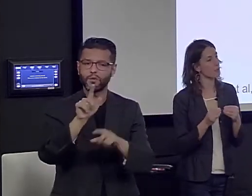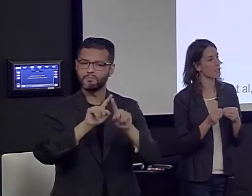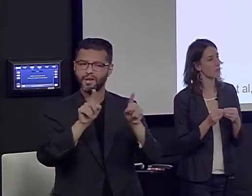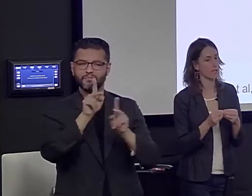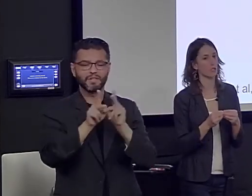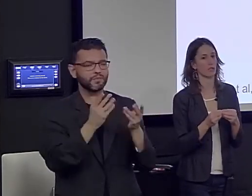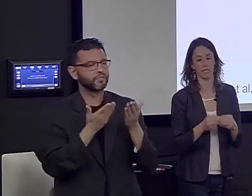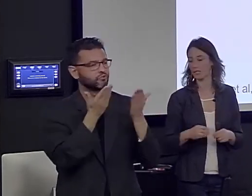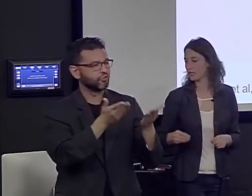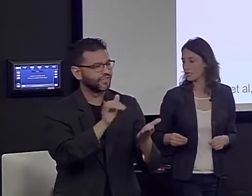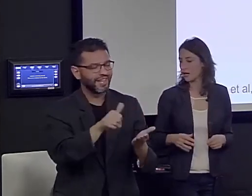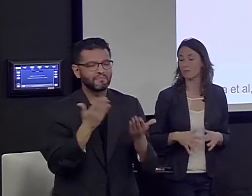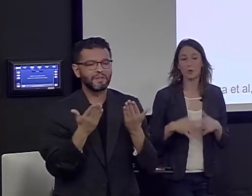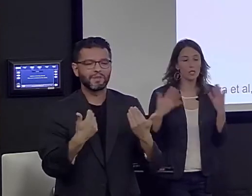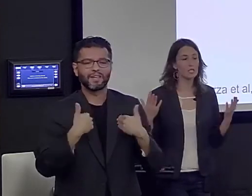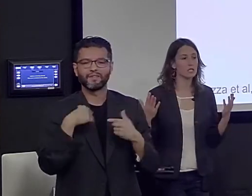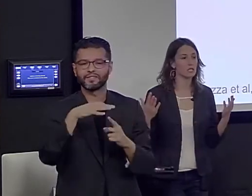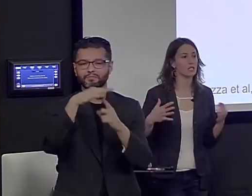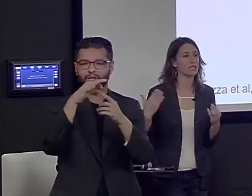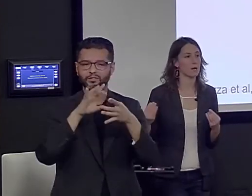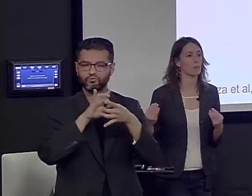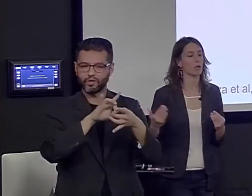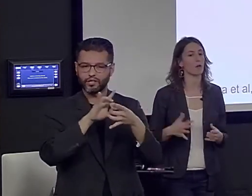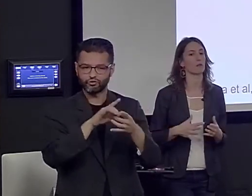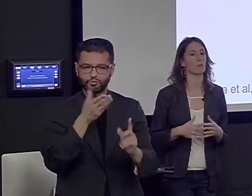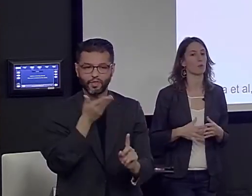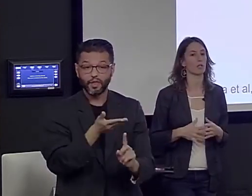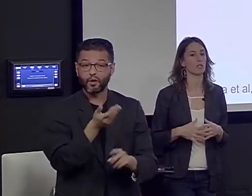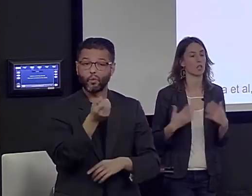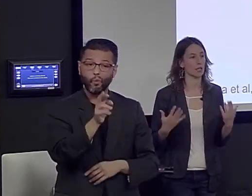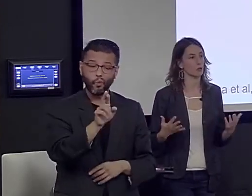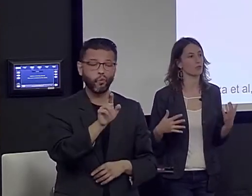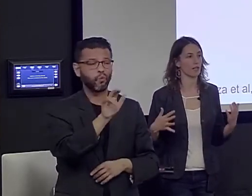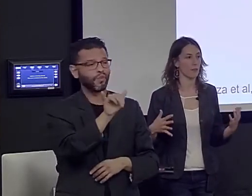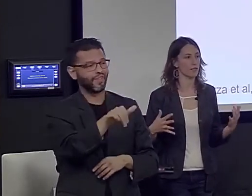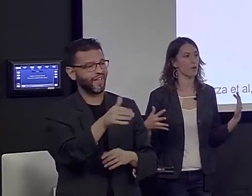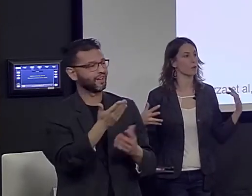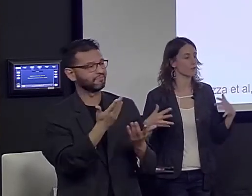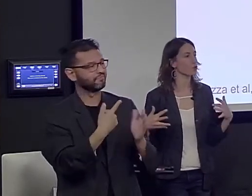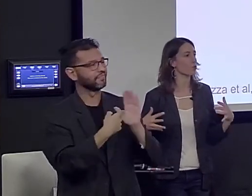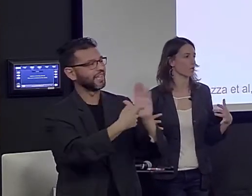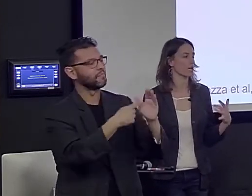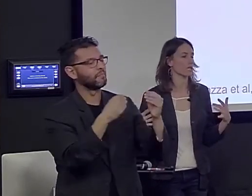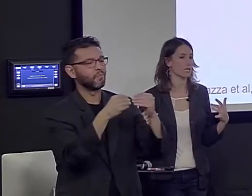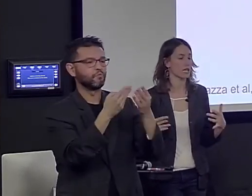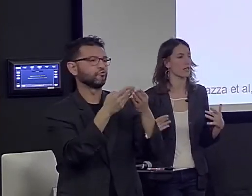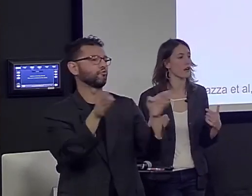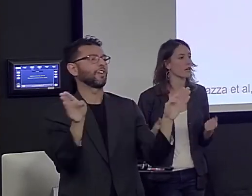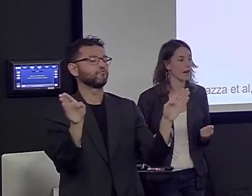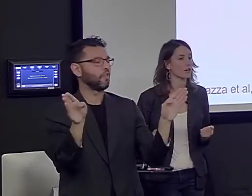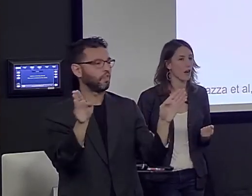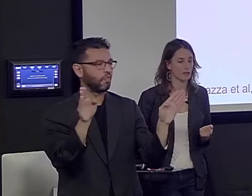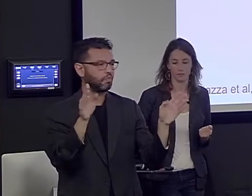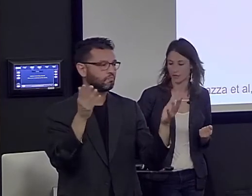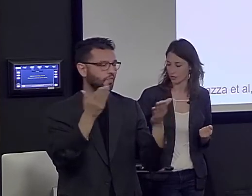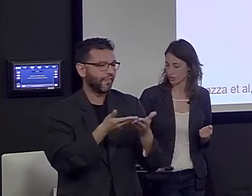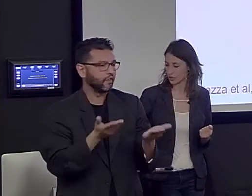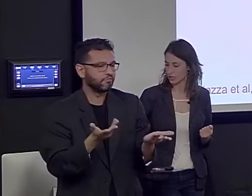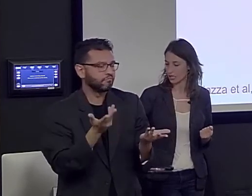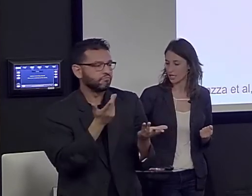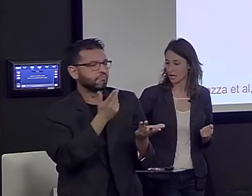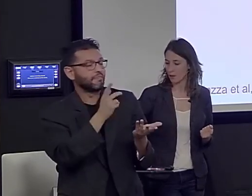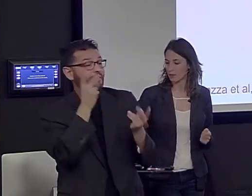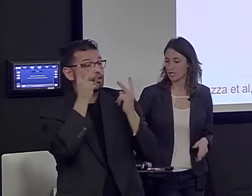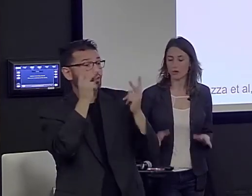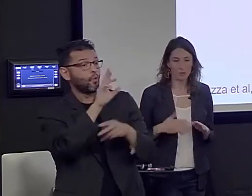there's something special there. Or is this an example of a more general phenomenon where visual cortex is taking on higher cognitive